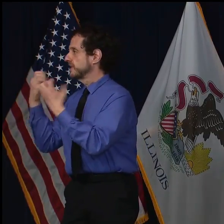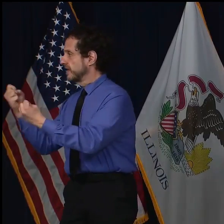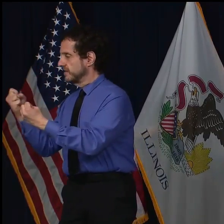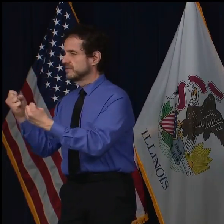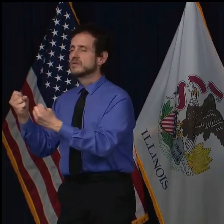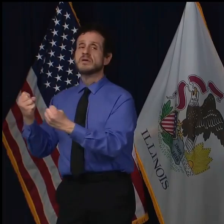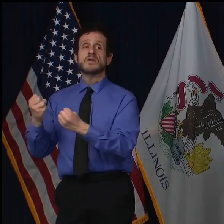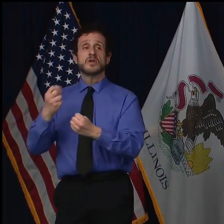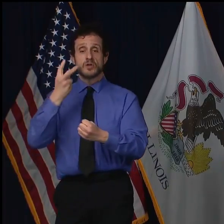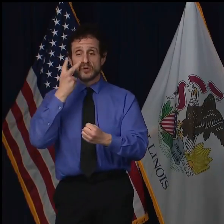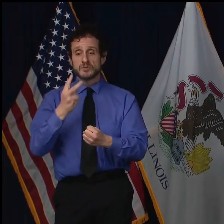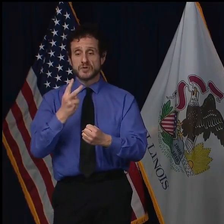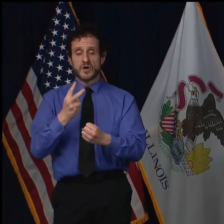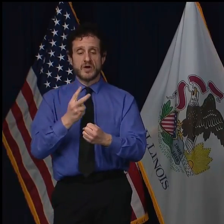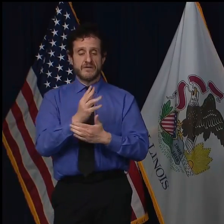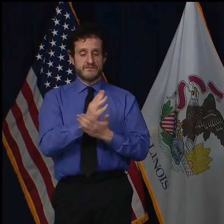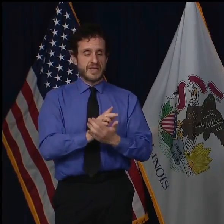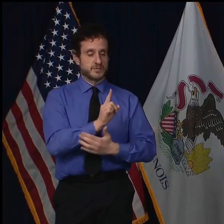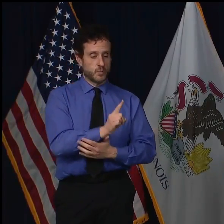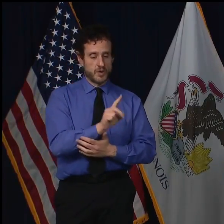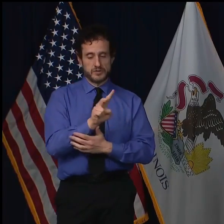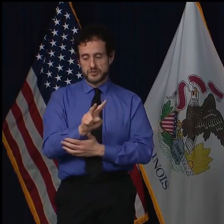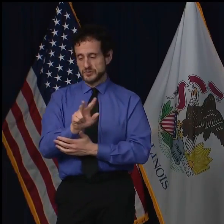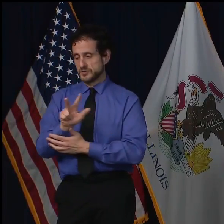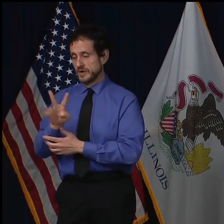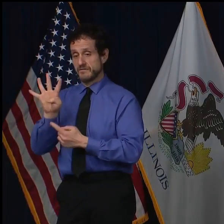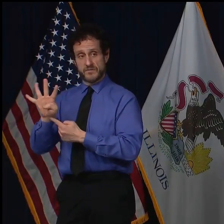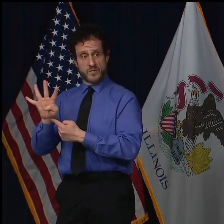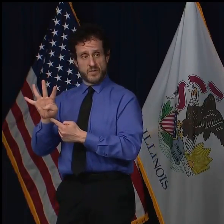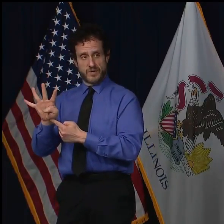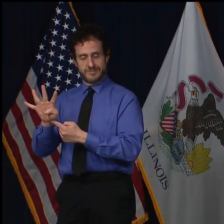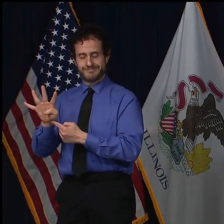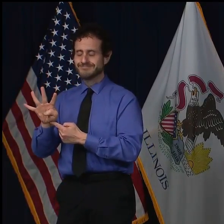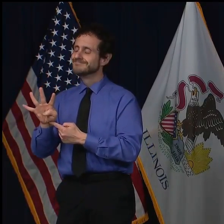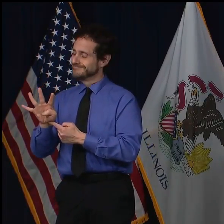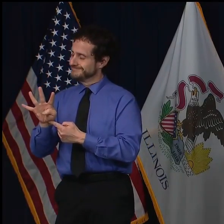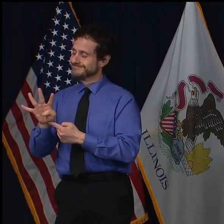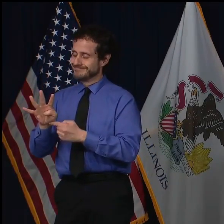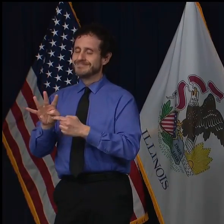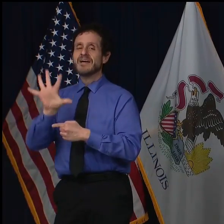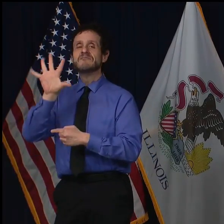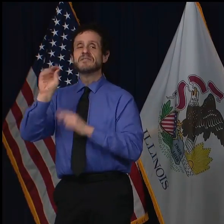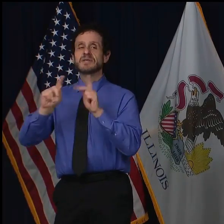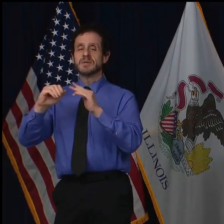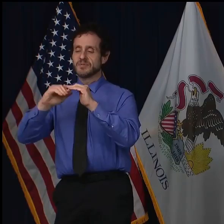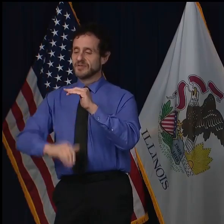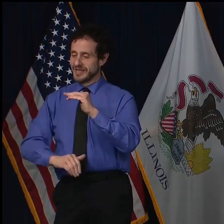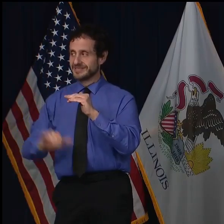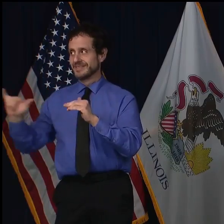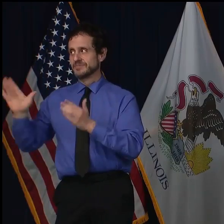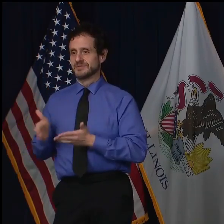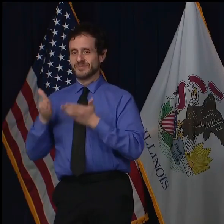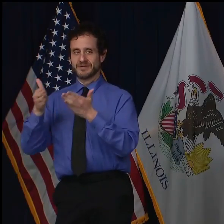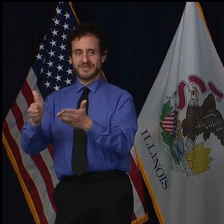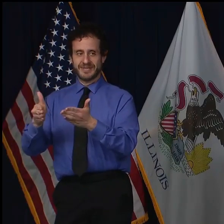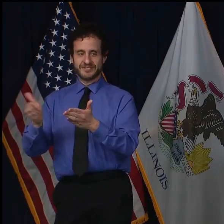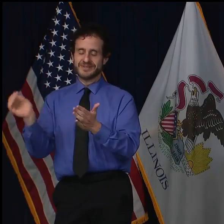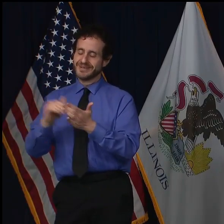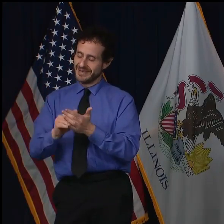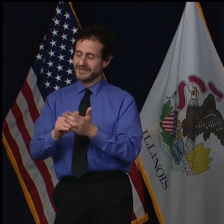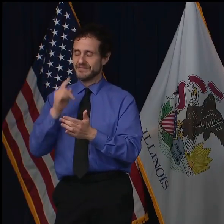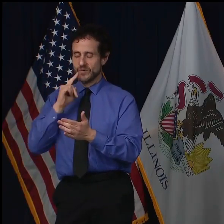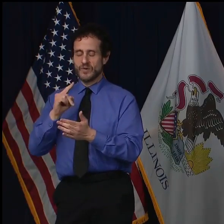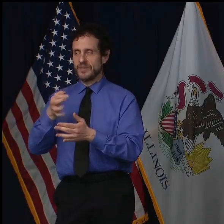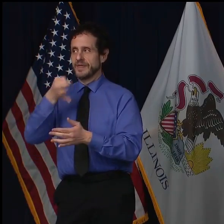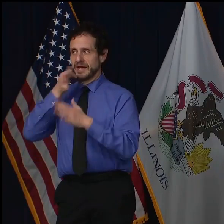as you saw, phase 4, we would only have gatherings of 50 people or less, and that was the recommendation, again,